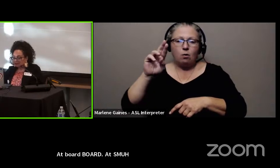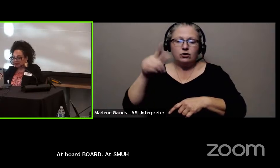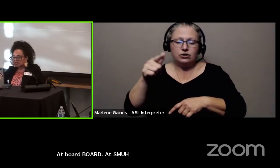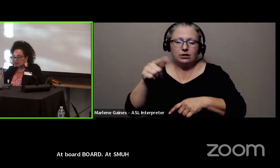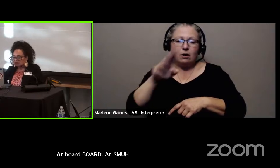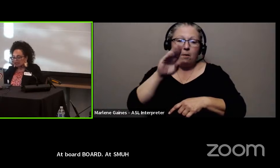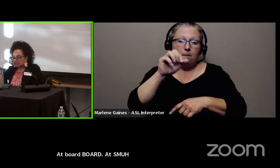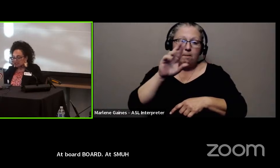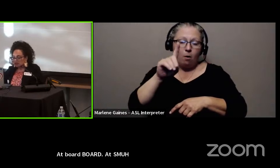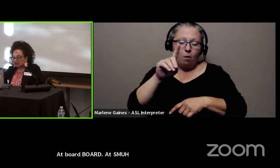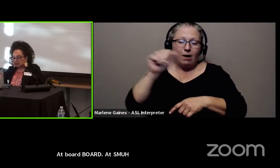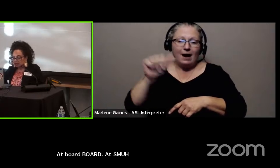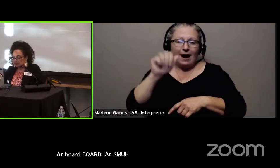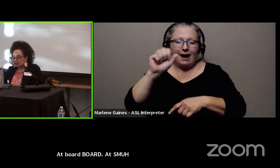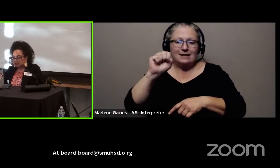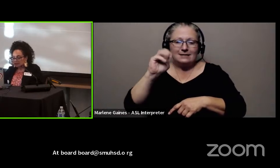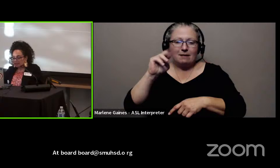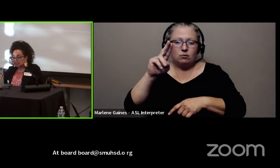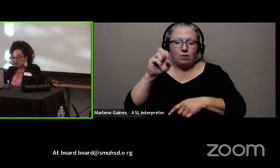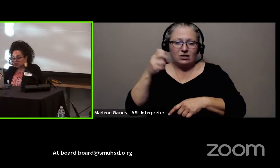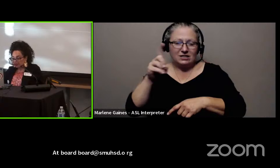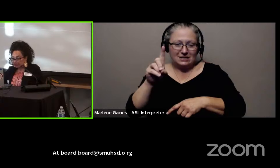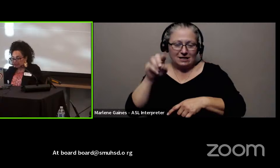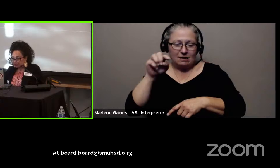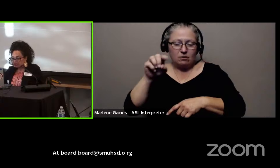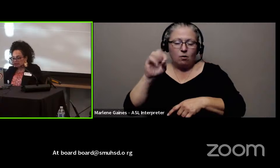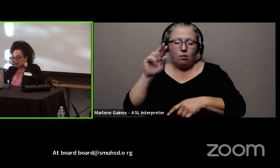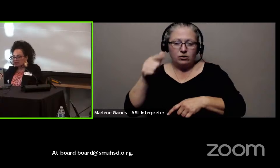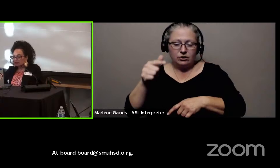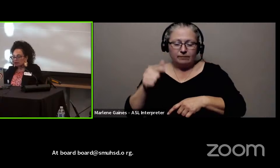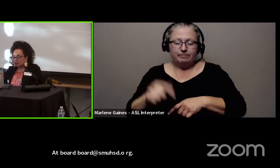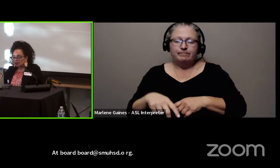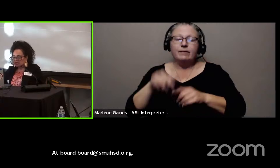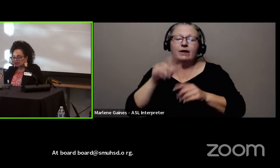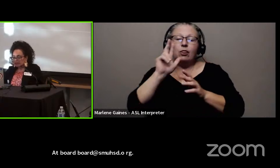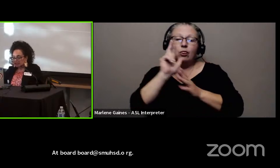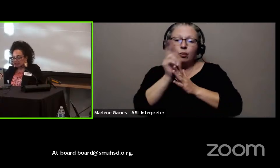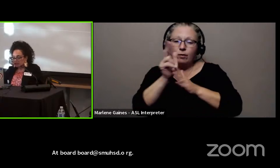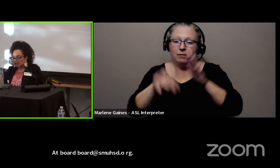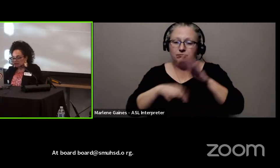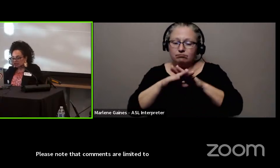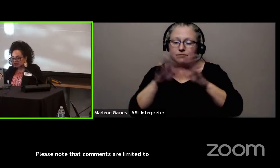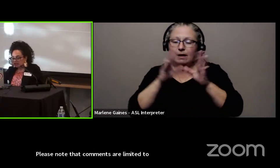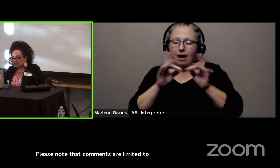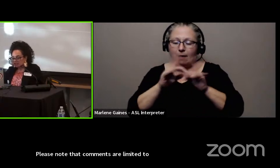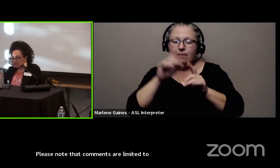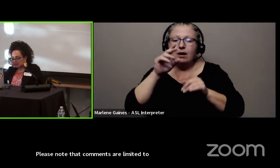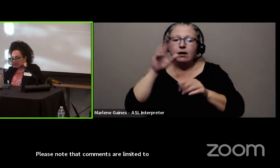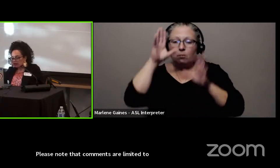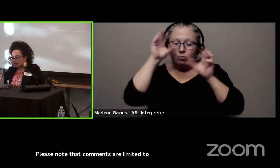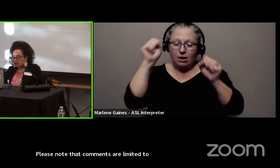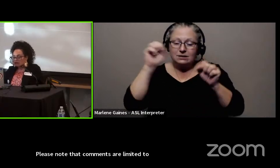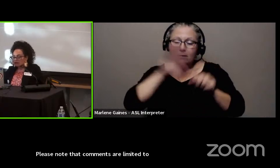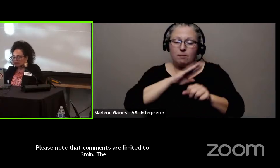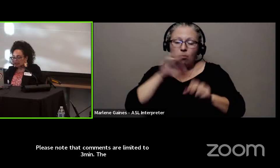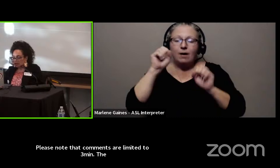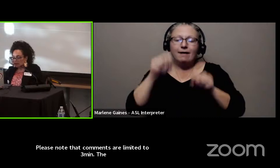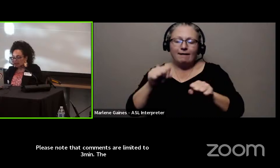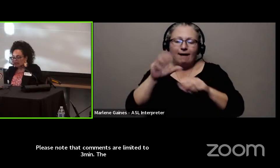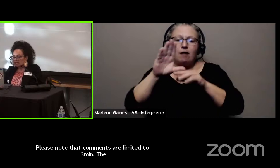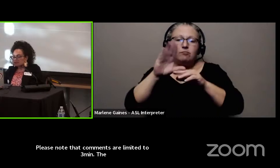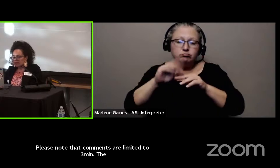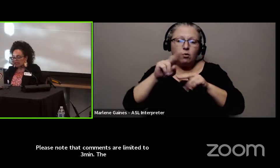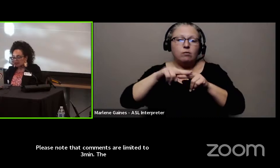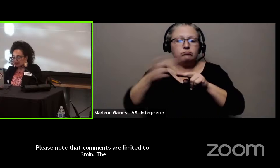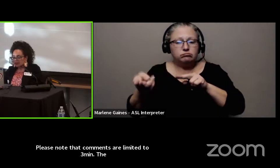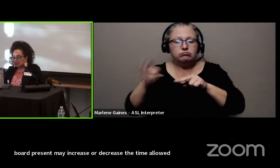SMUHSD.org. Please note that comments are limited to 3 minutes. The board president may increase or decrease the time allowed for public